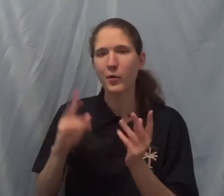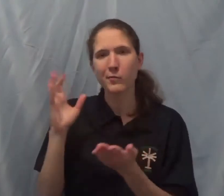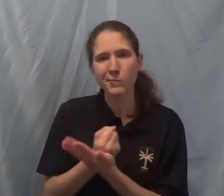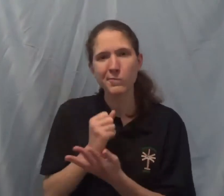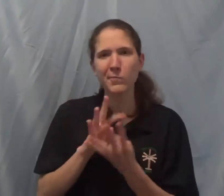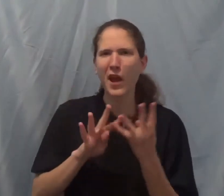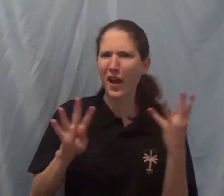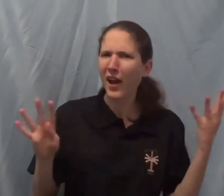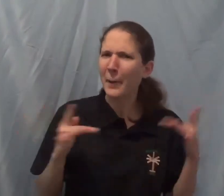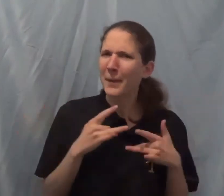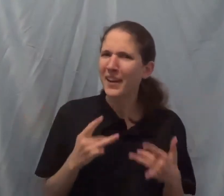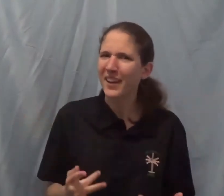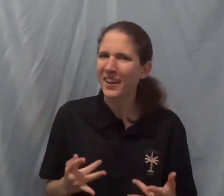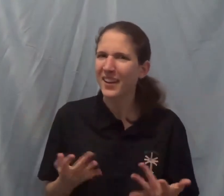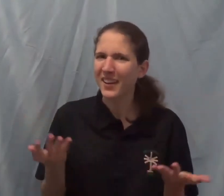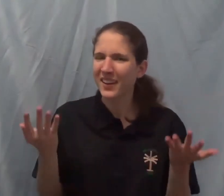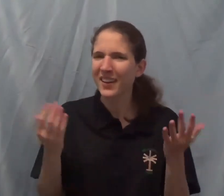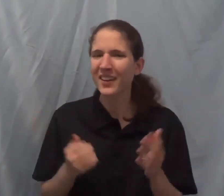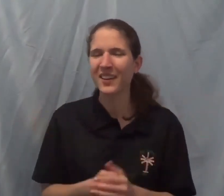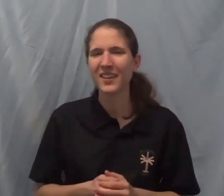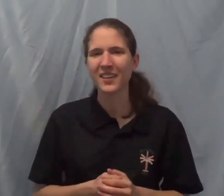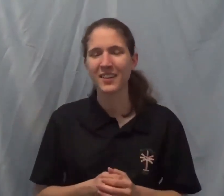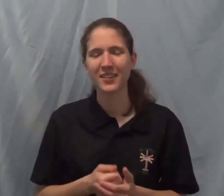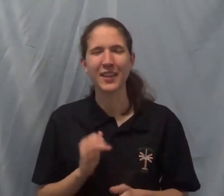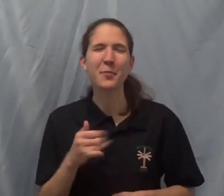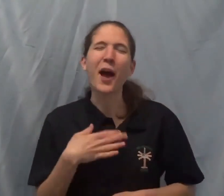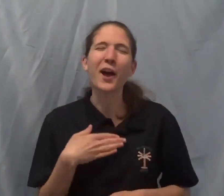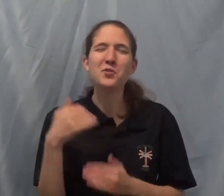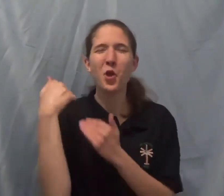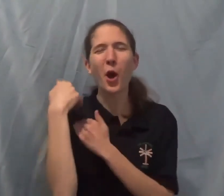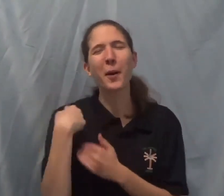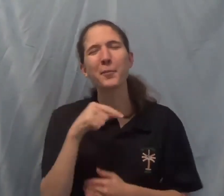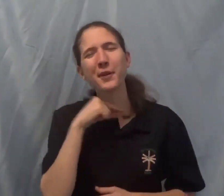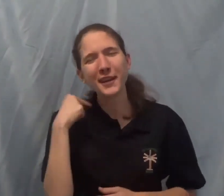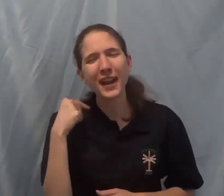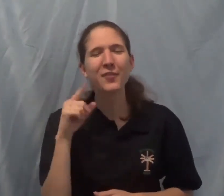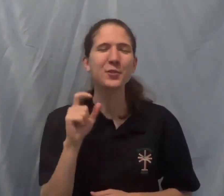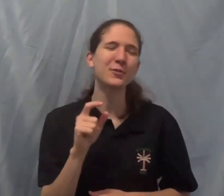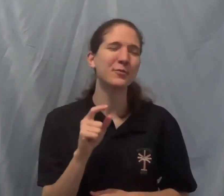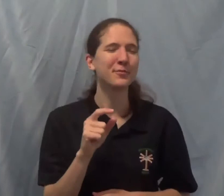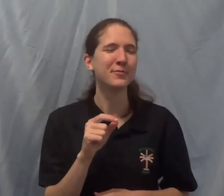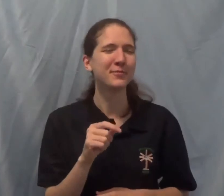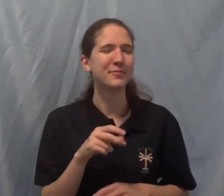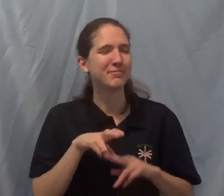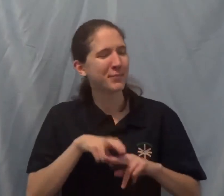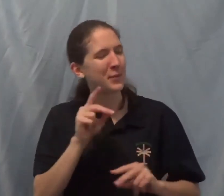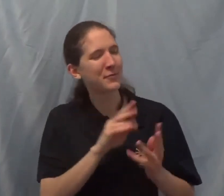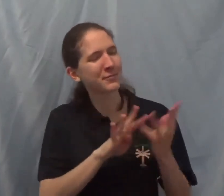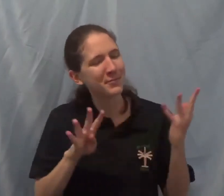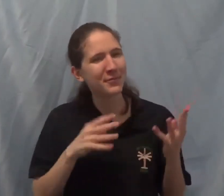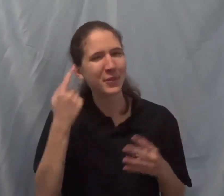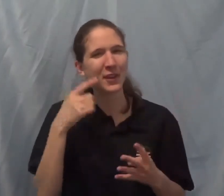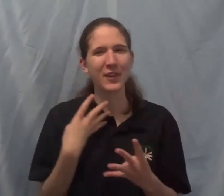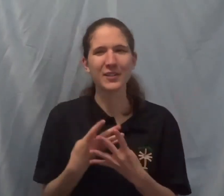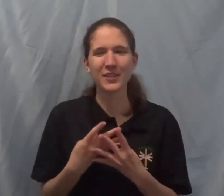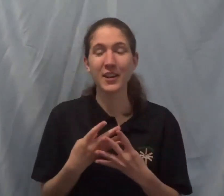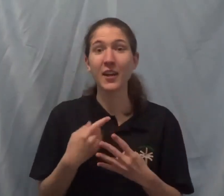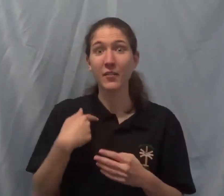my job. I got to do something. But a buddy of mine who is going to hear confessions with me, he said, well, let's have a meeting, a little